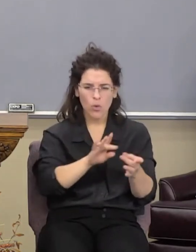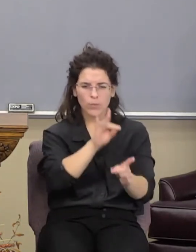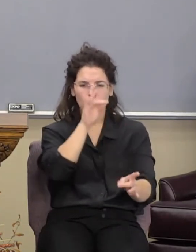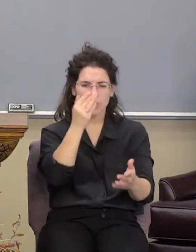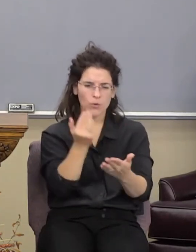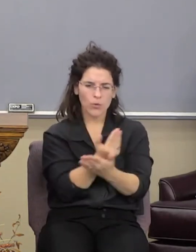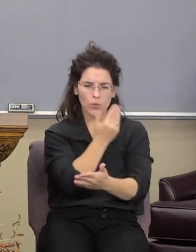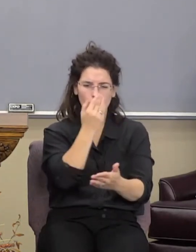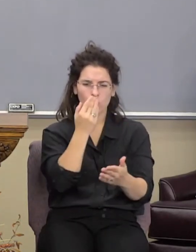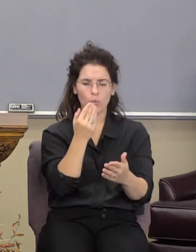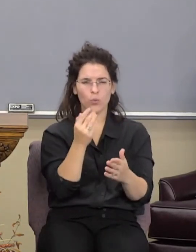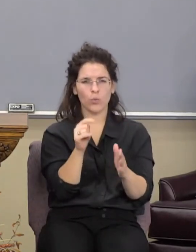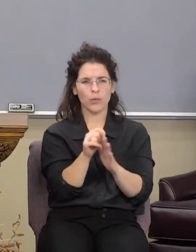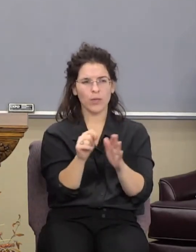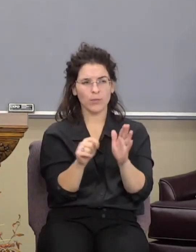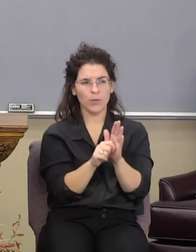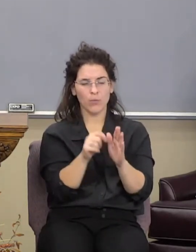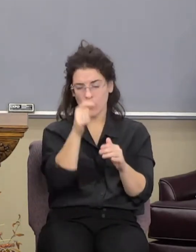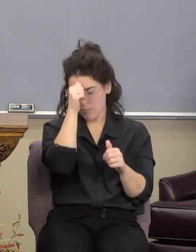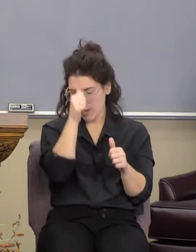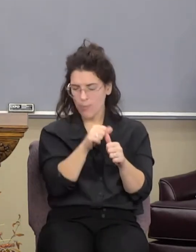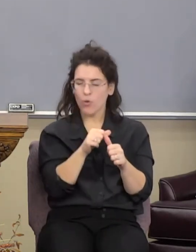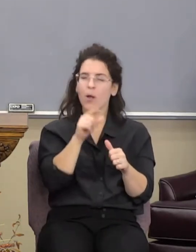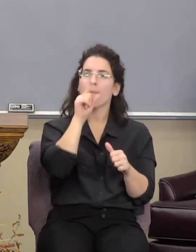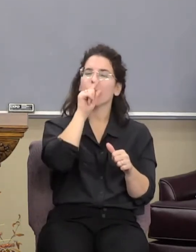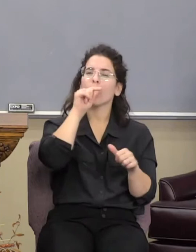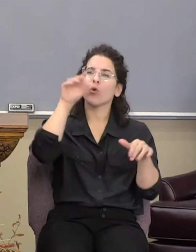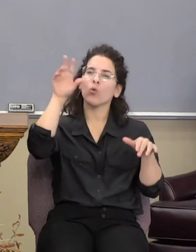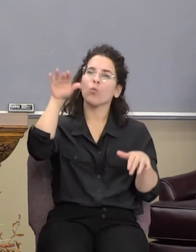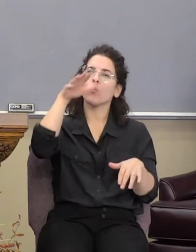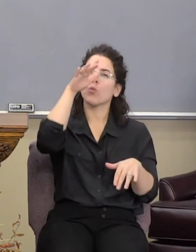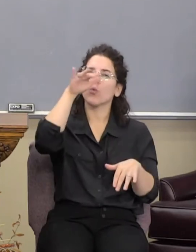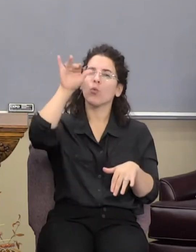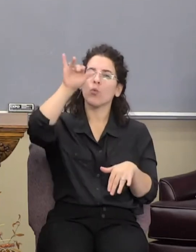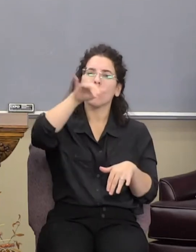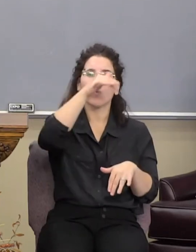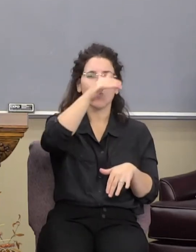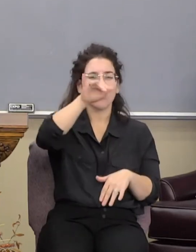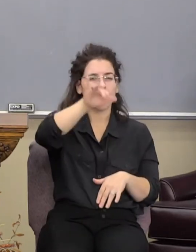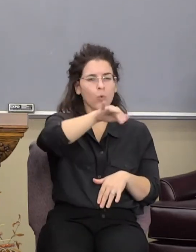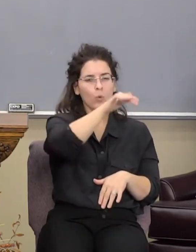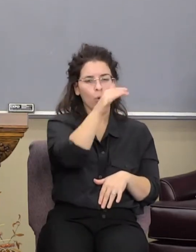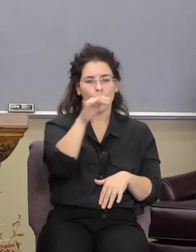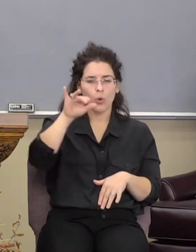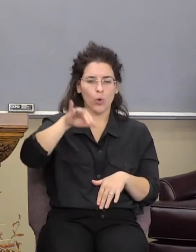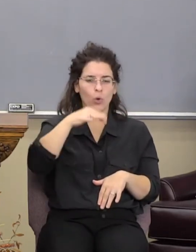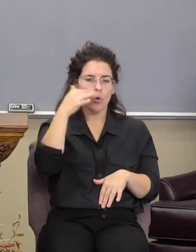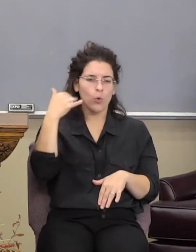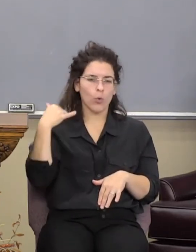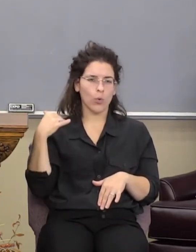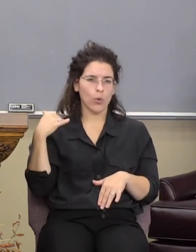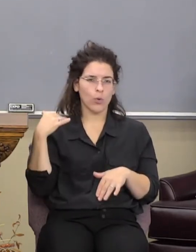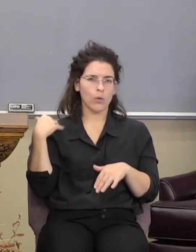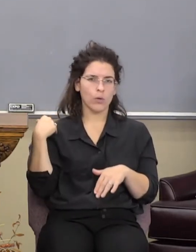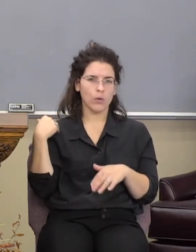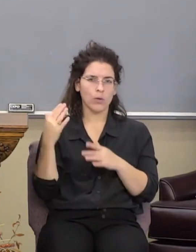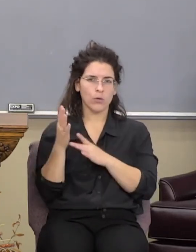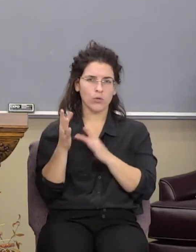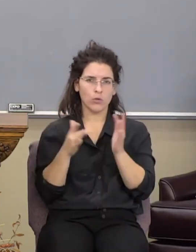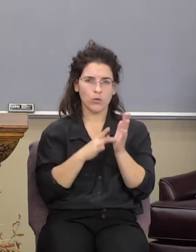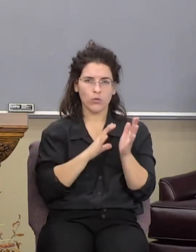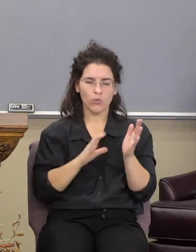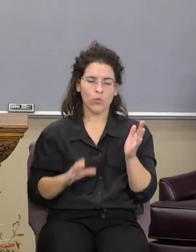the New Testament. Remember, he comes down as a dove and he lands upon the Lord Jesus